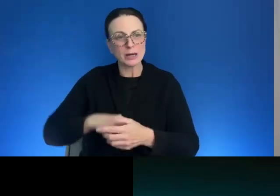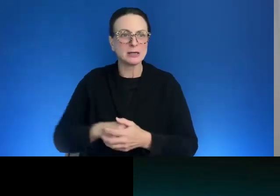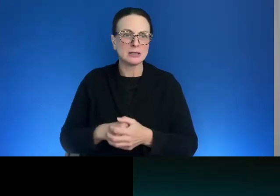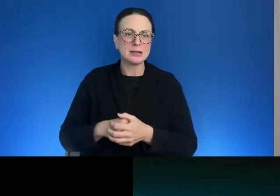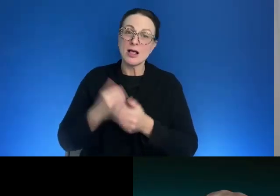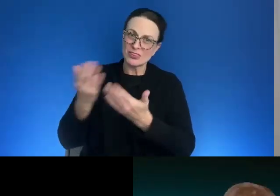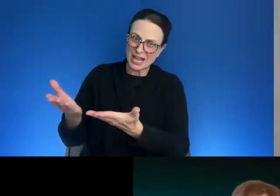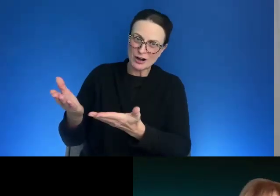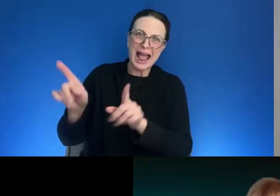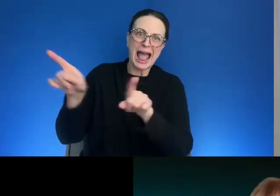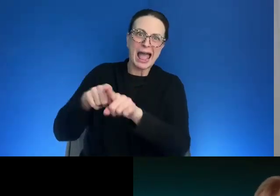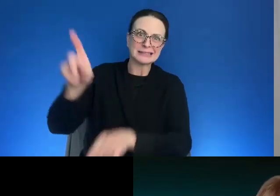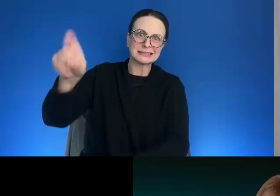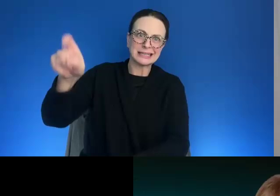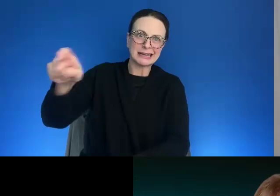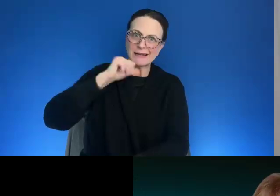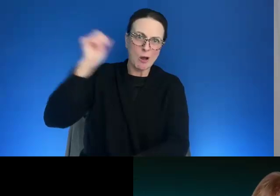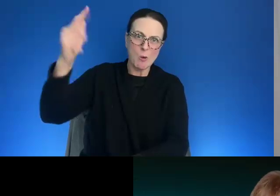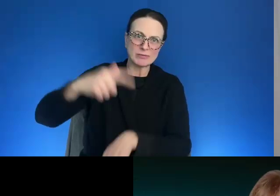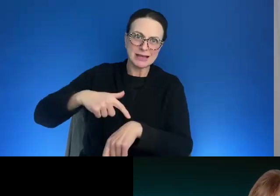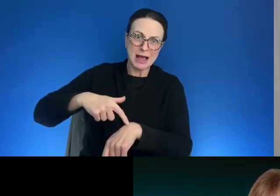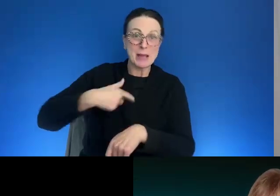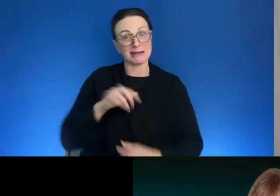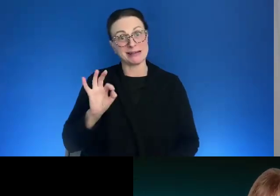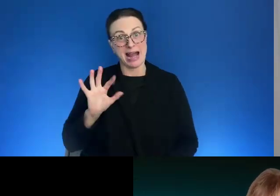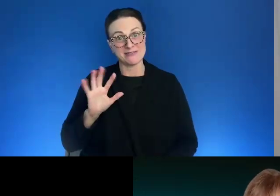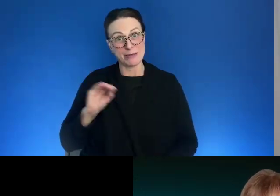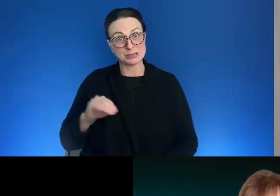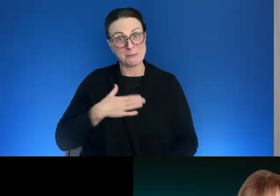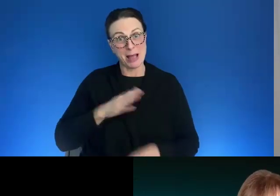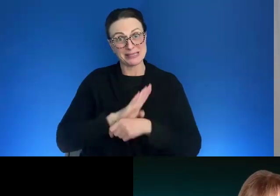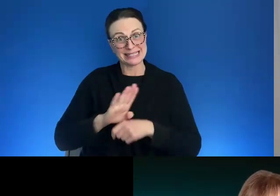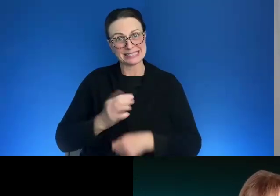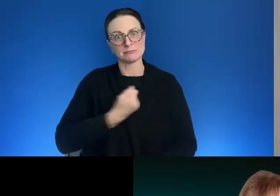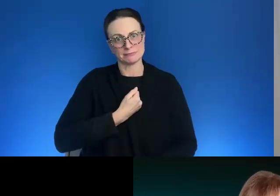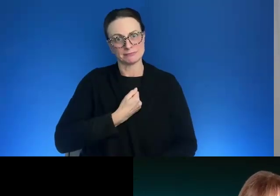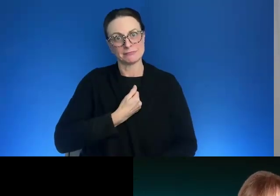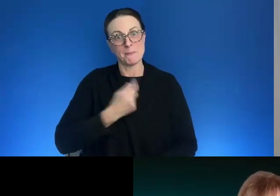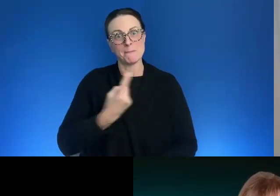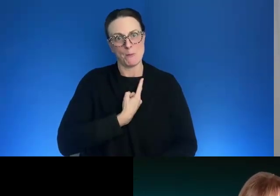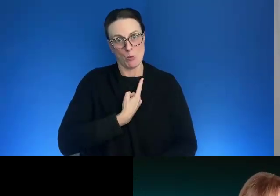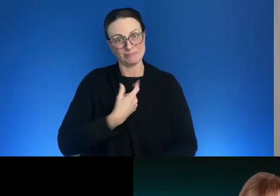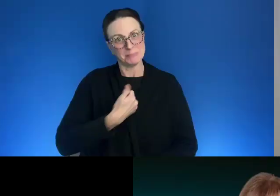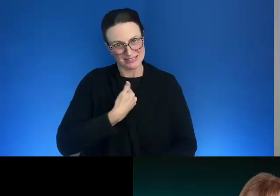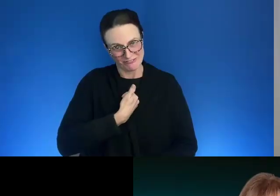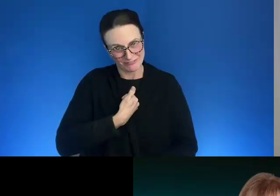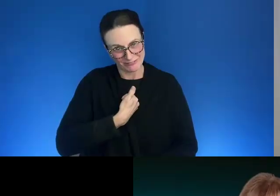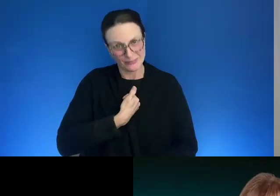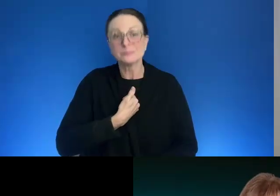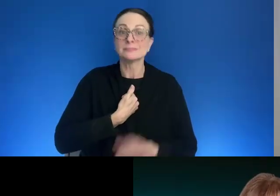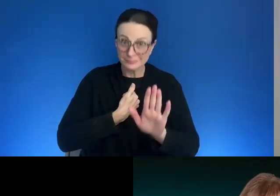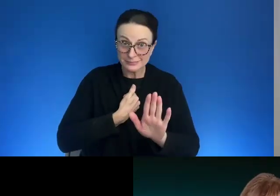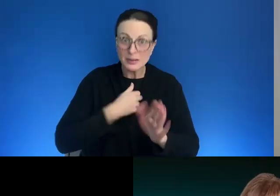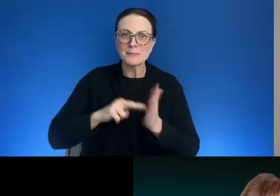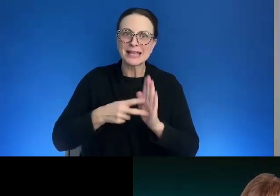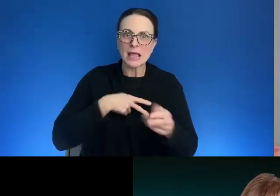they're there as needed. And I do like 95% of my business by myself. So therefore, I